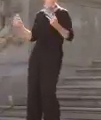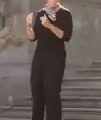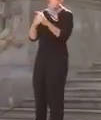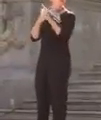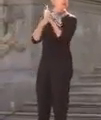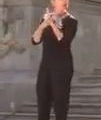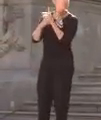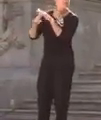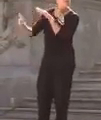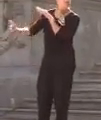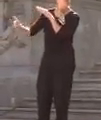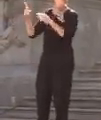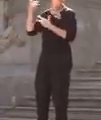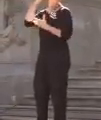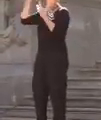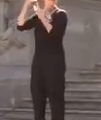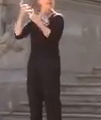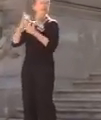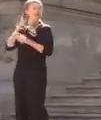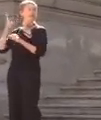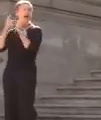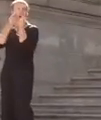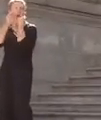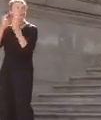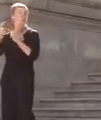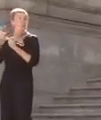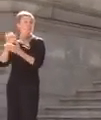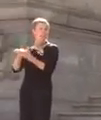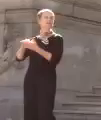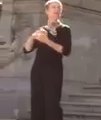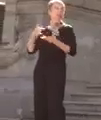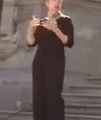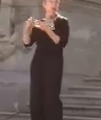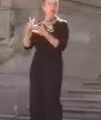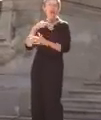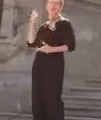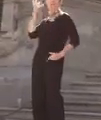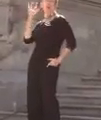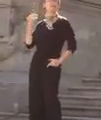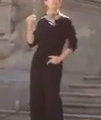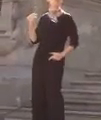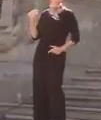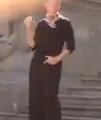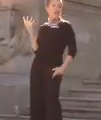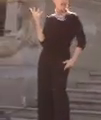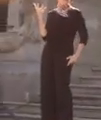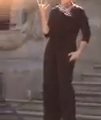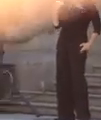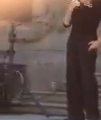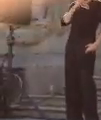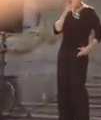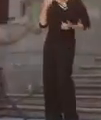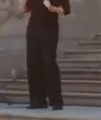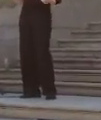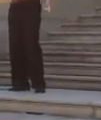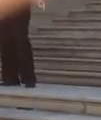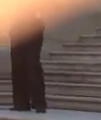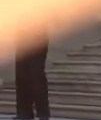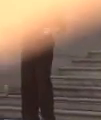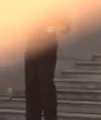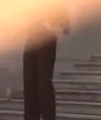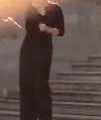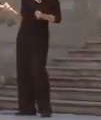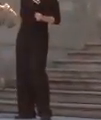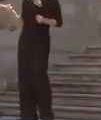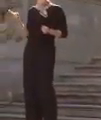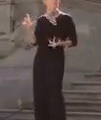reality, it's sad to see insanity in your own eyes. But that's the way I thought it had to be. Not living happily, I truly tried to handle the troubles I